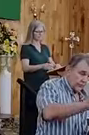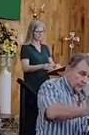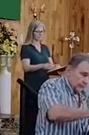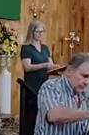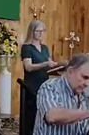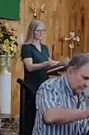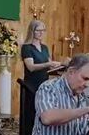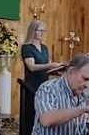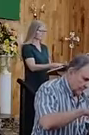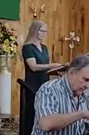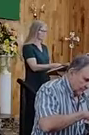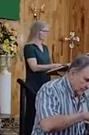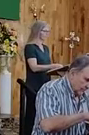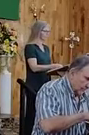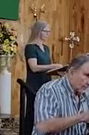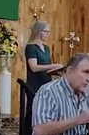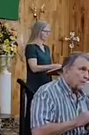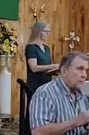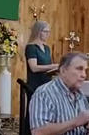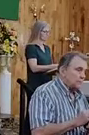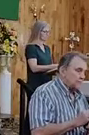weeks, 558.